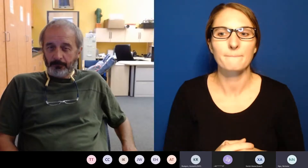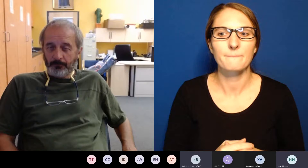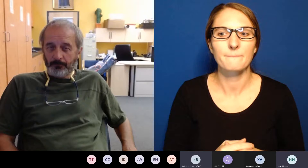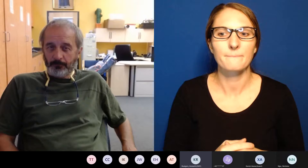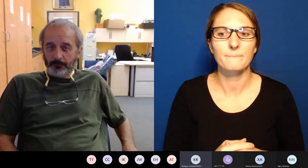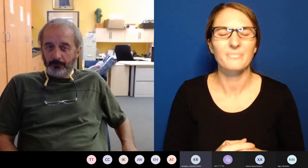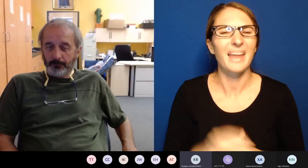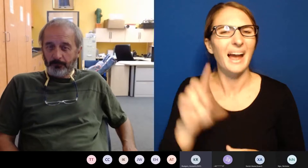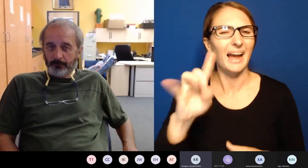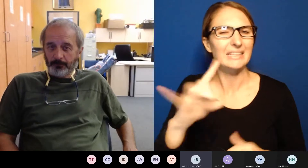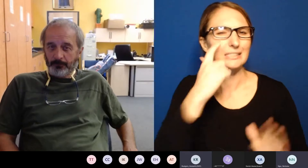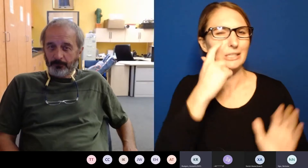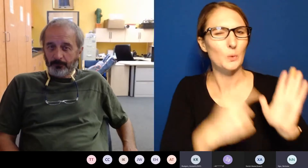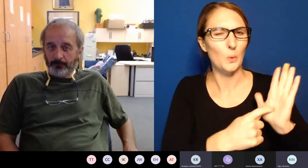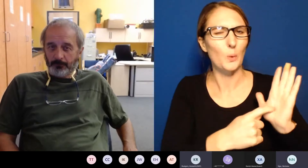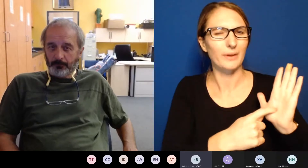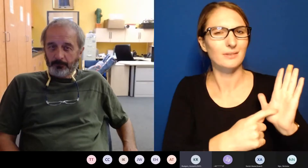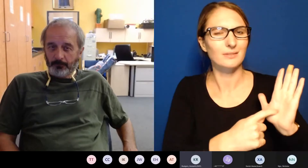noticed there is,